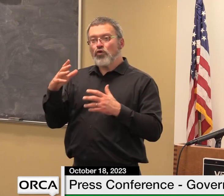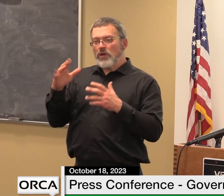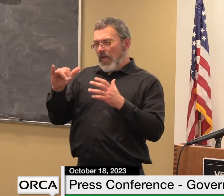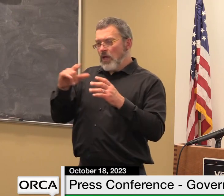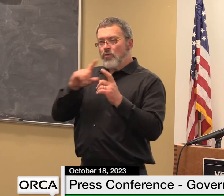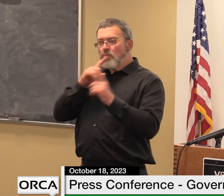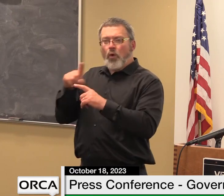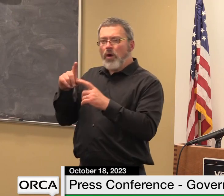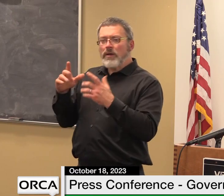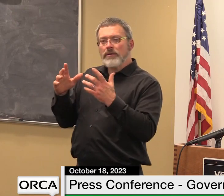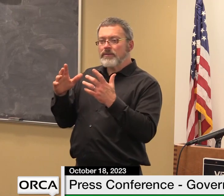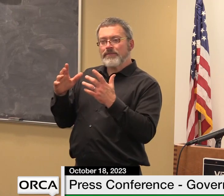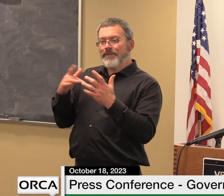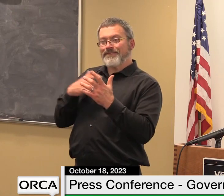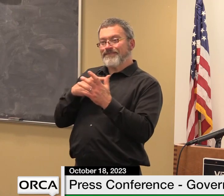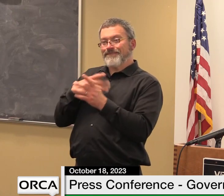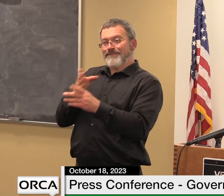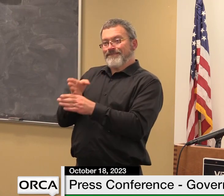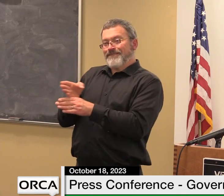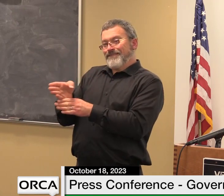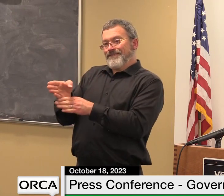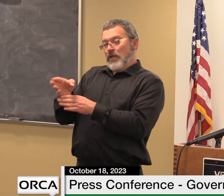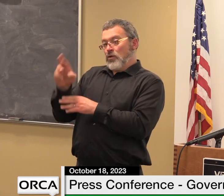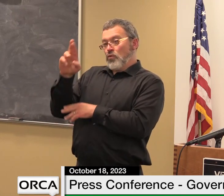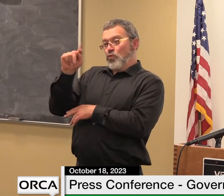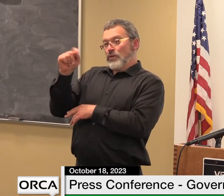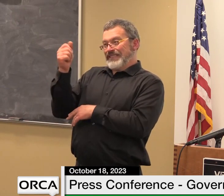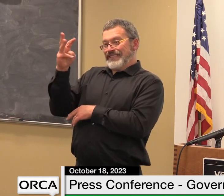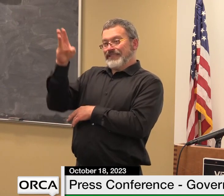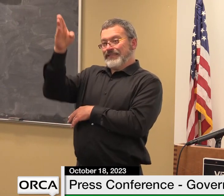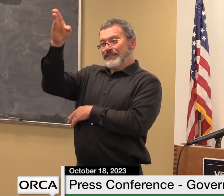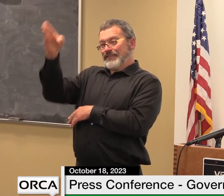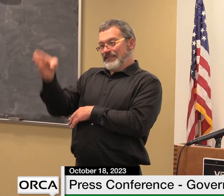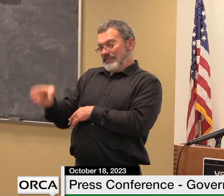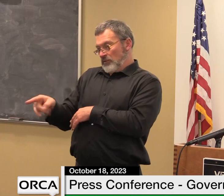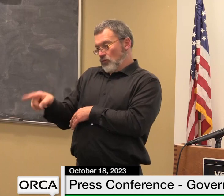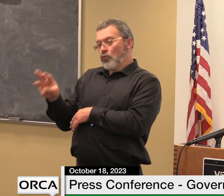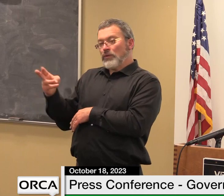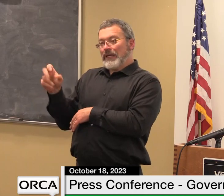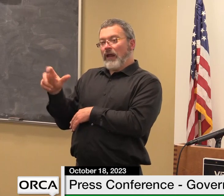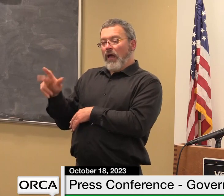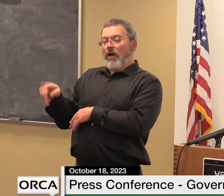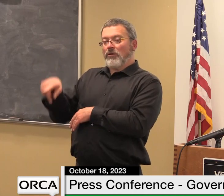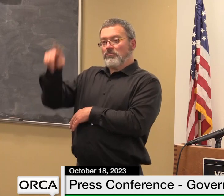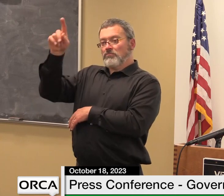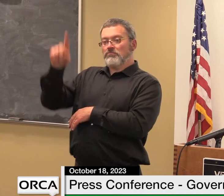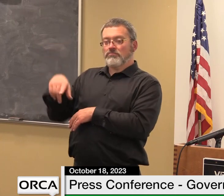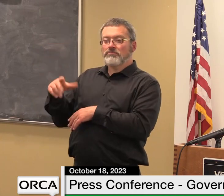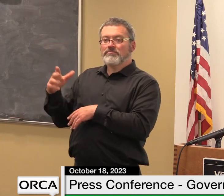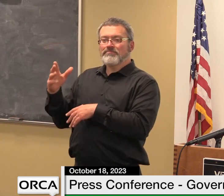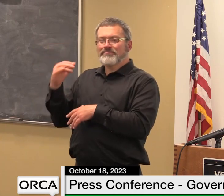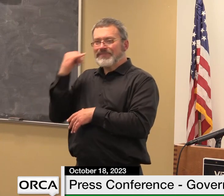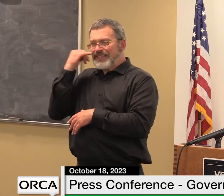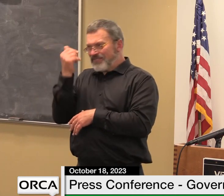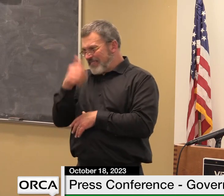along Route 16, I believe, in the Wheelock area, if they have any